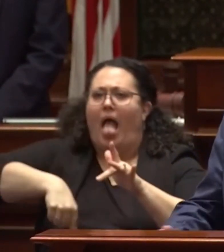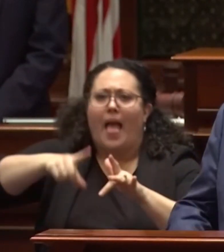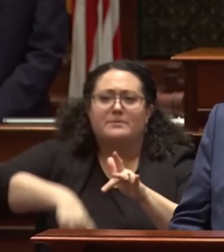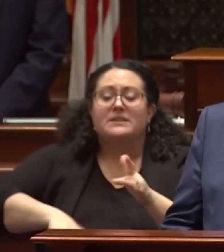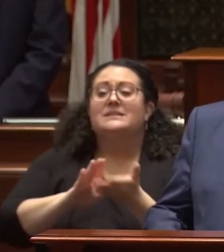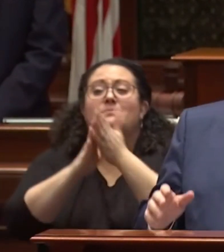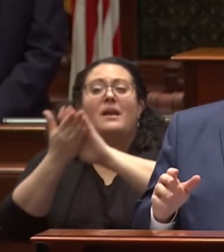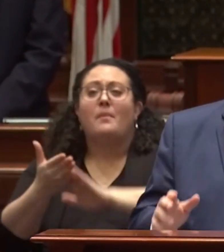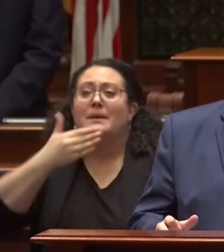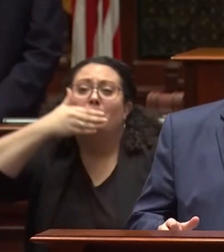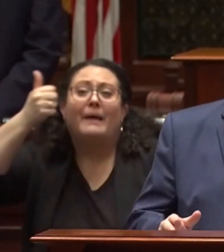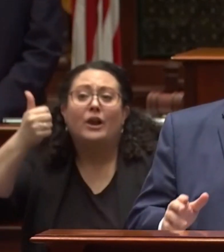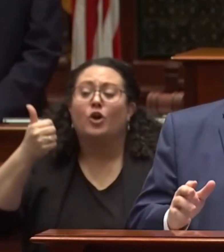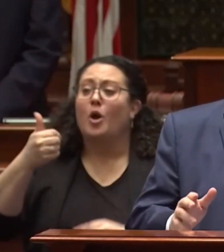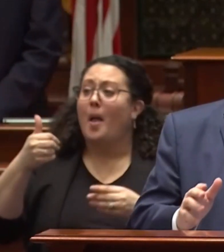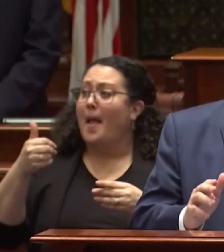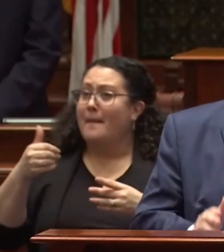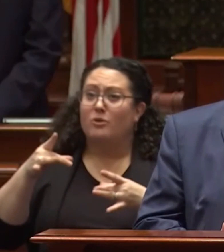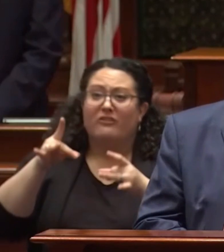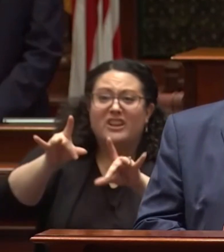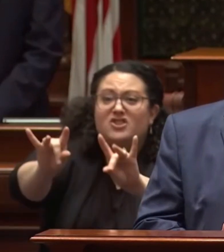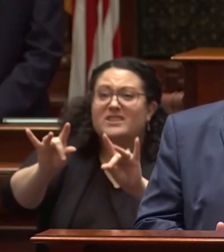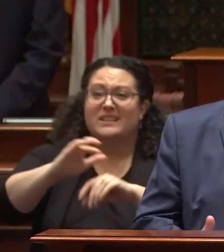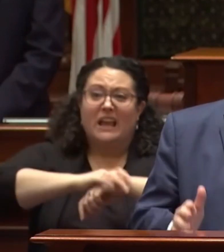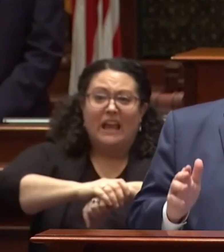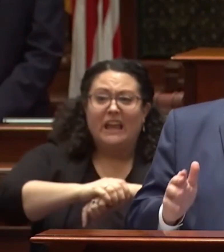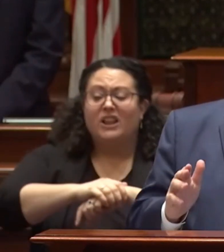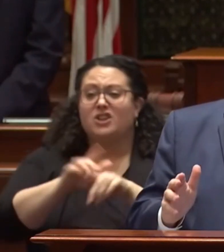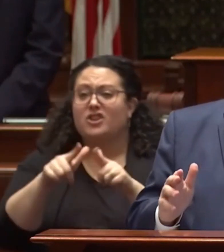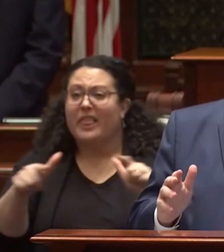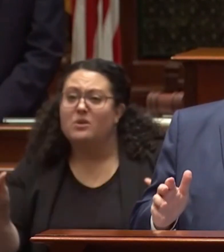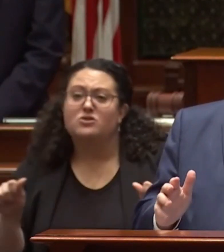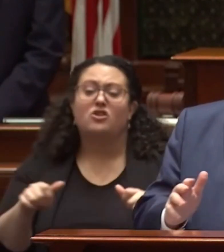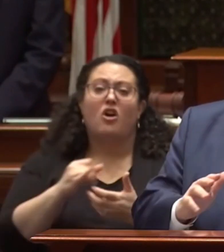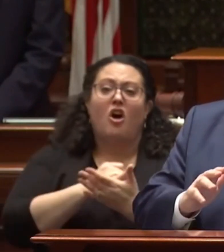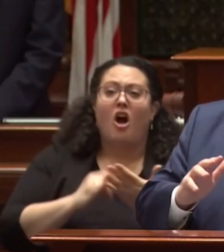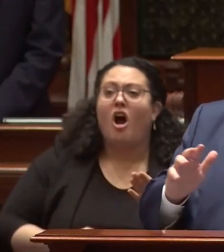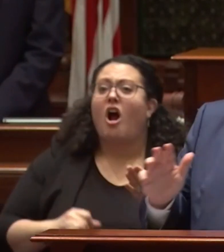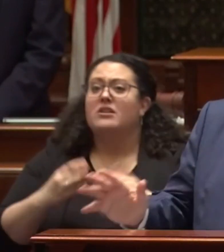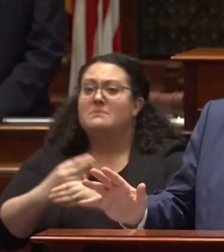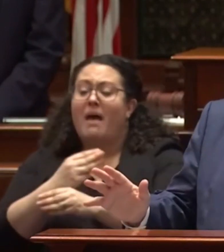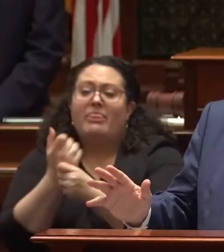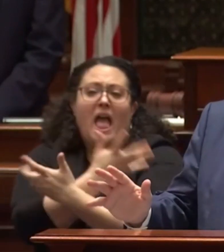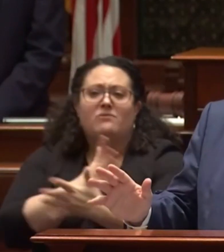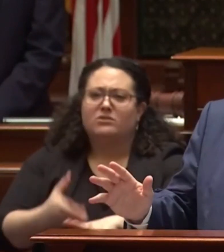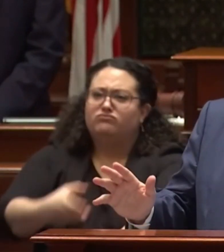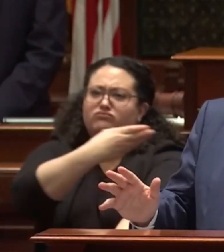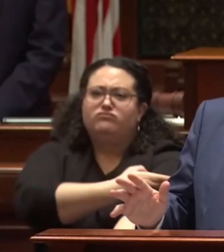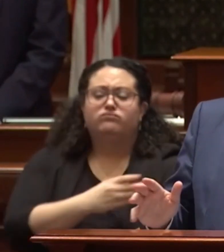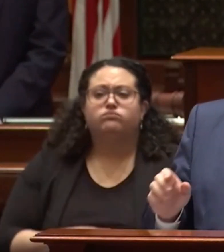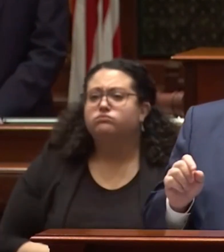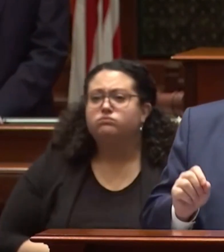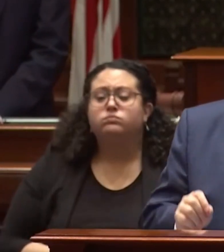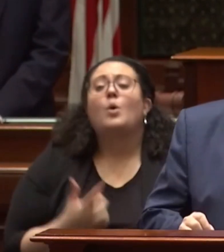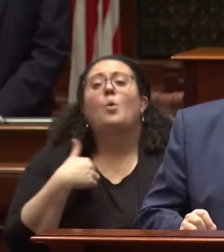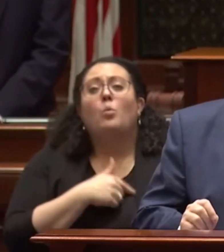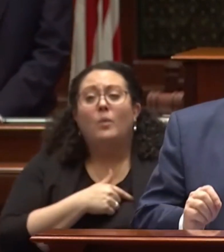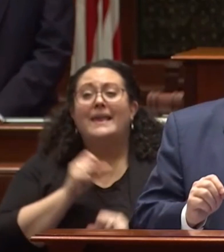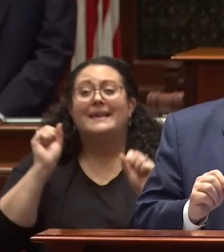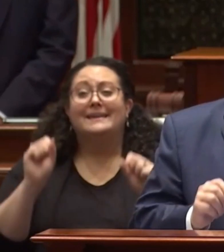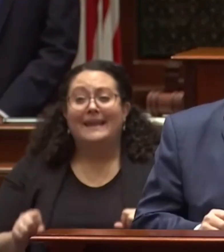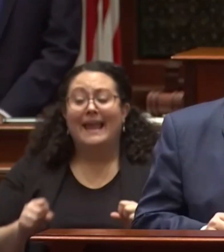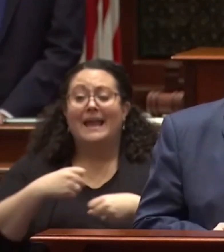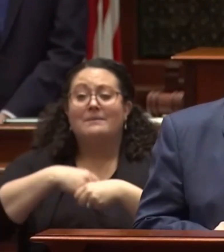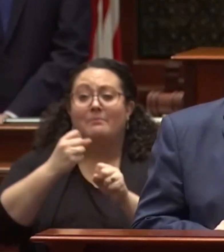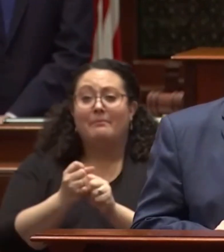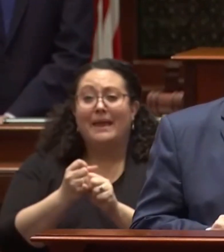is turning around, and proficiency in both English language arts and math increased dramatically. We can draw